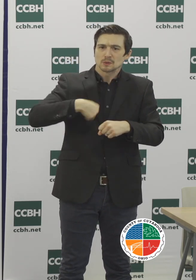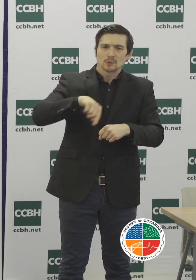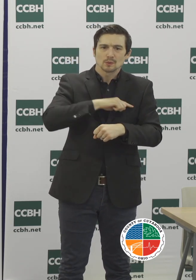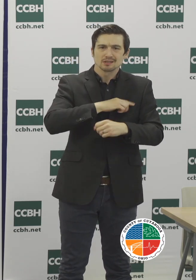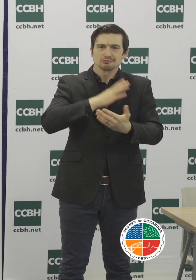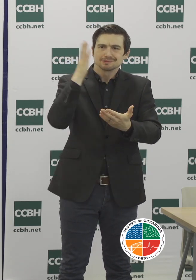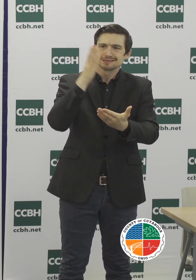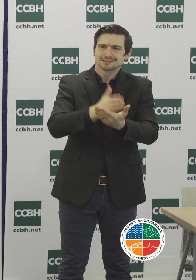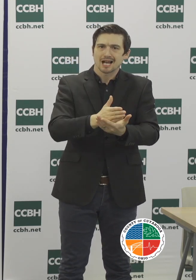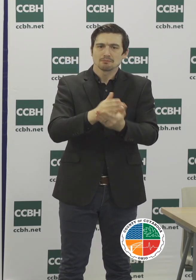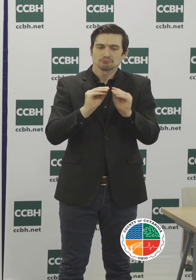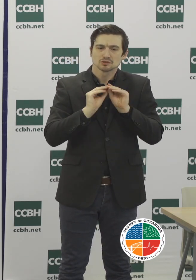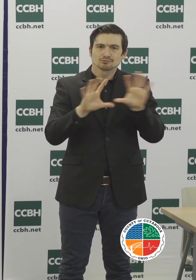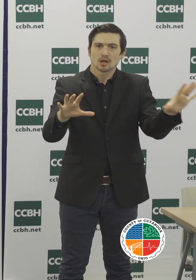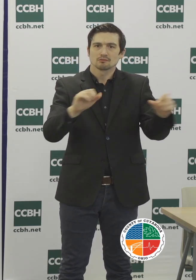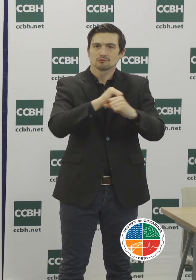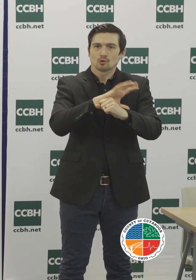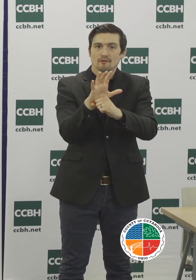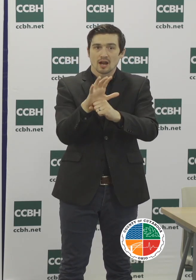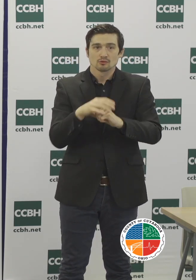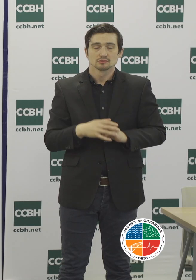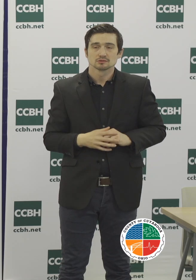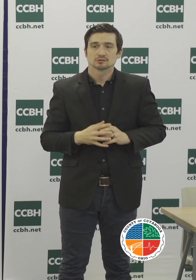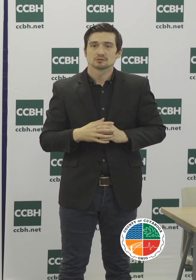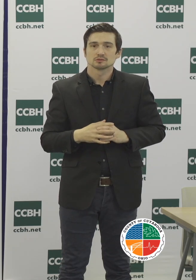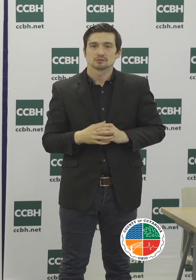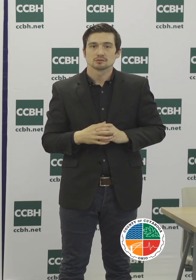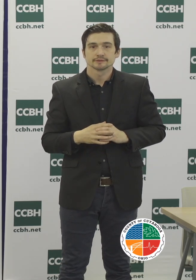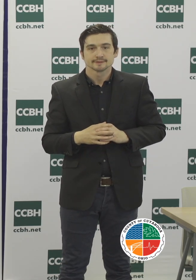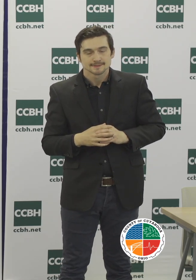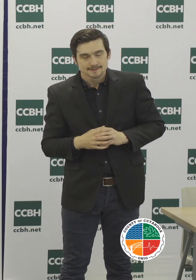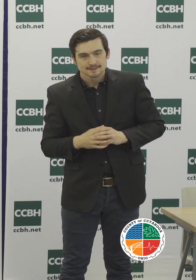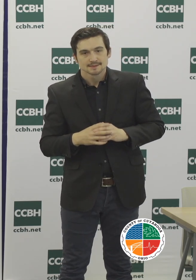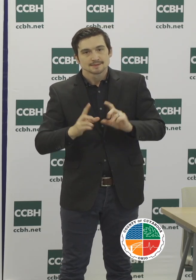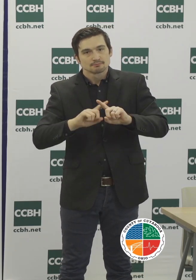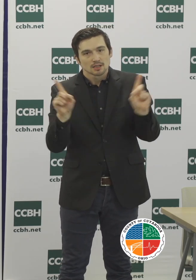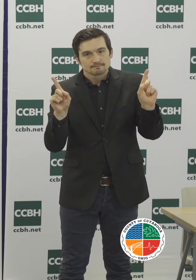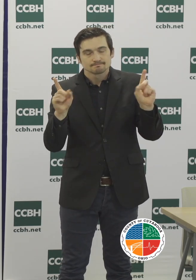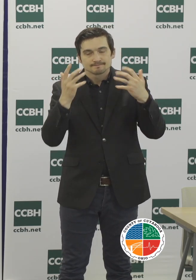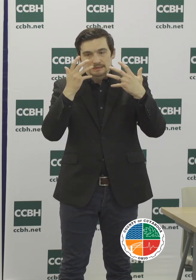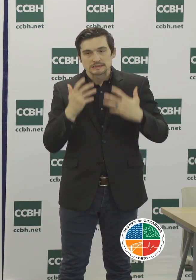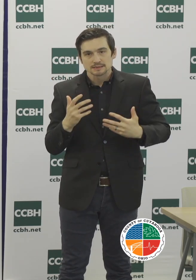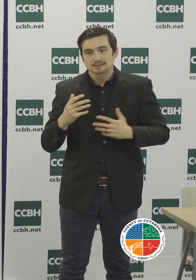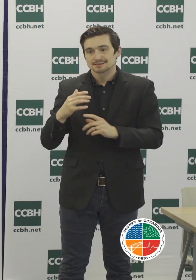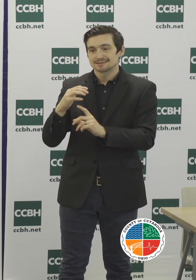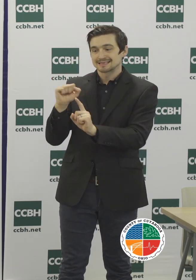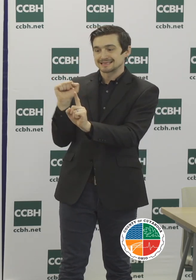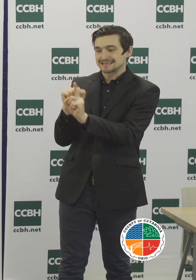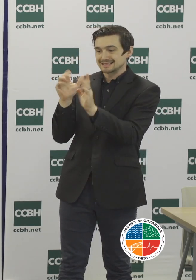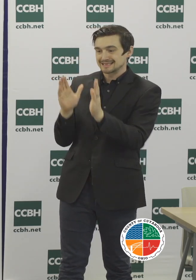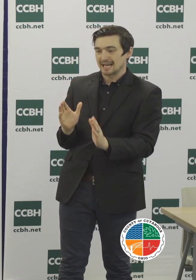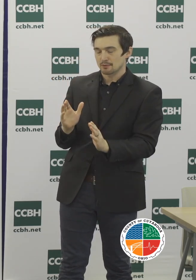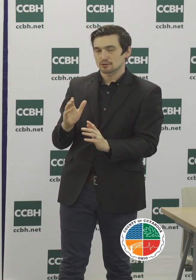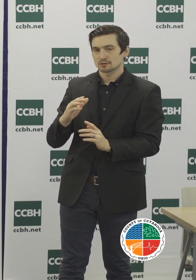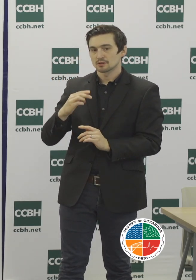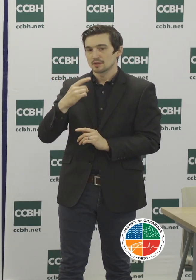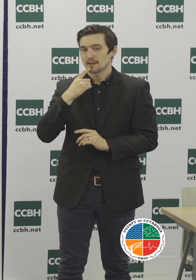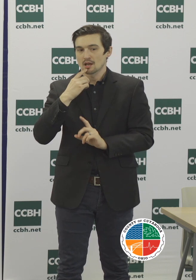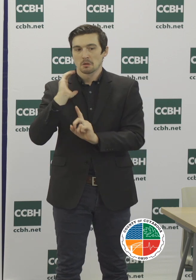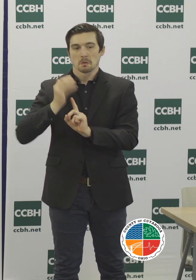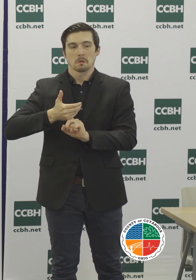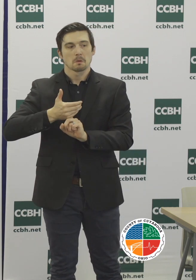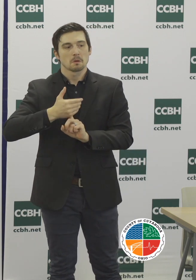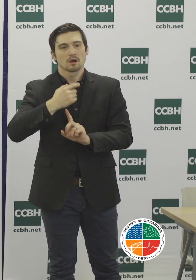procedure to stop the spread. But scammers in some places have posed as COVID-19